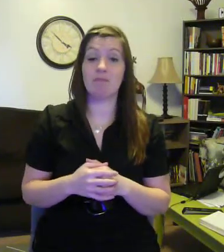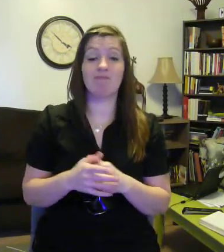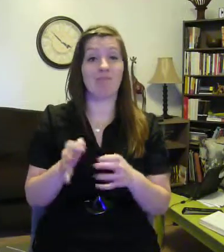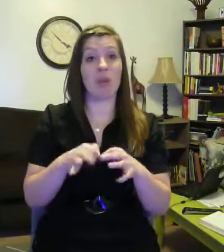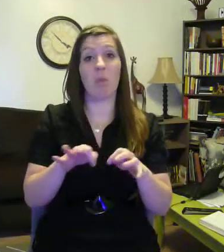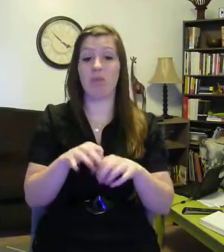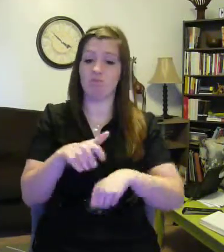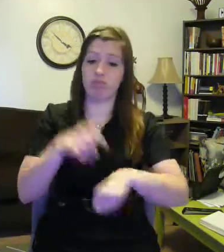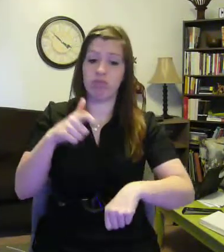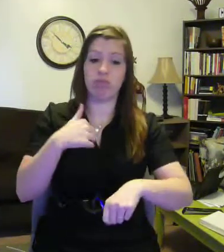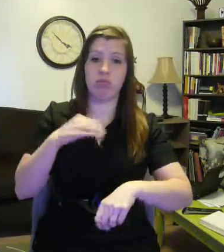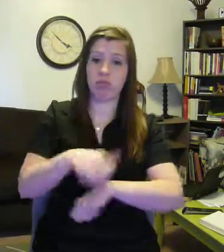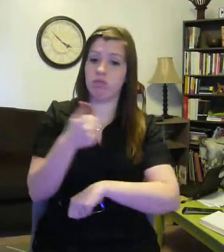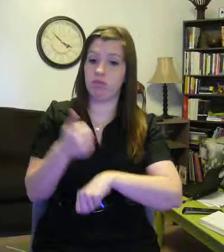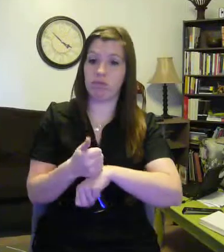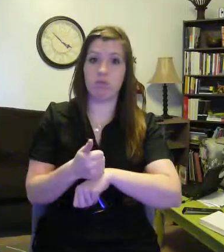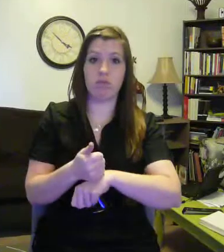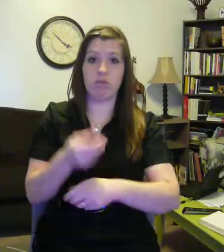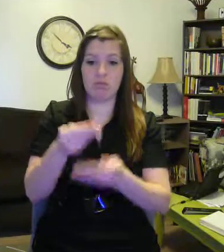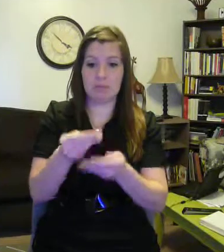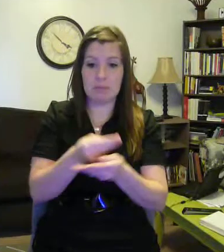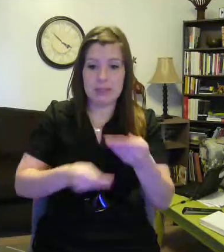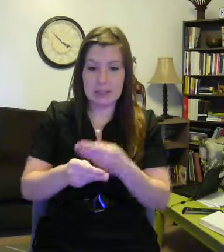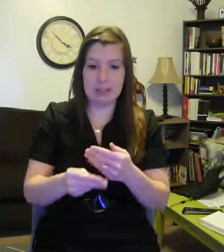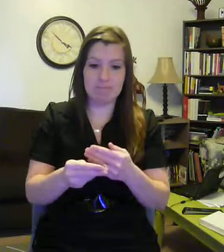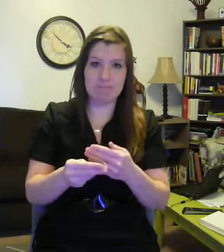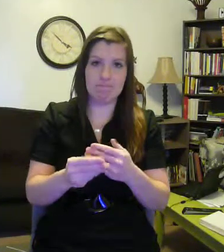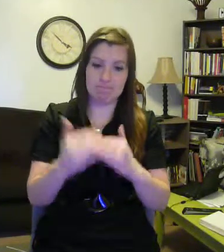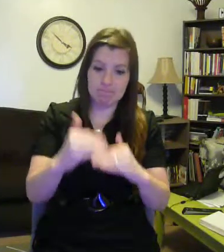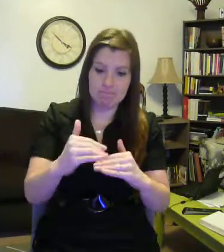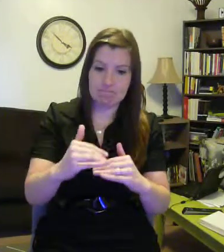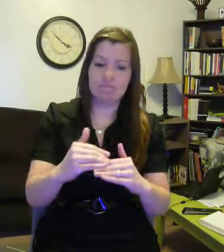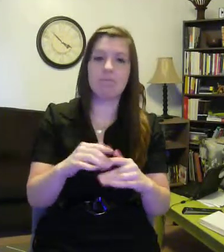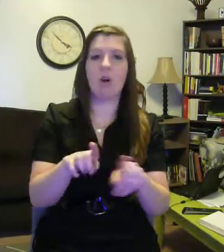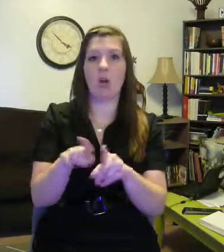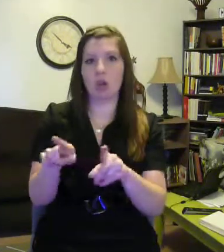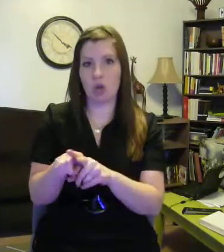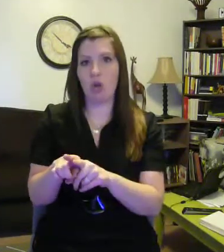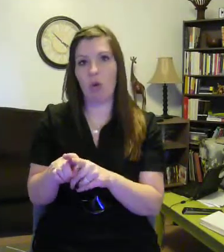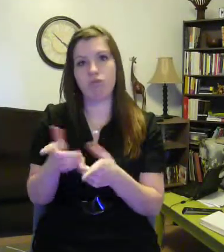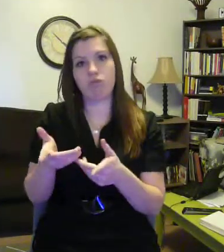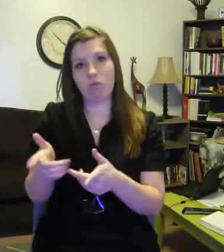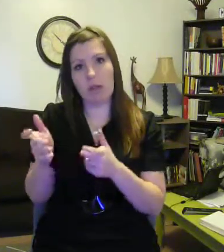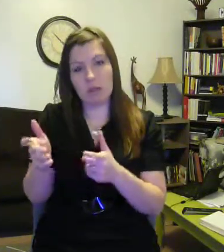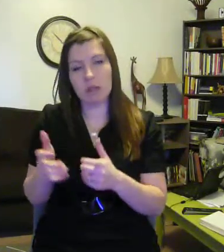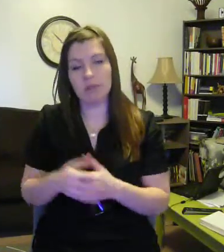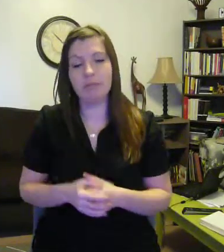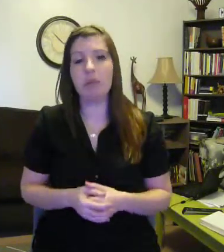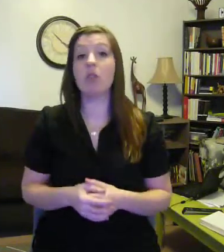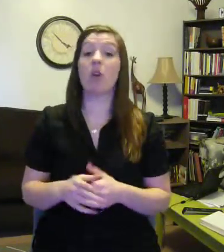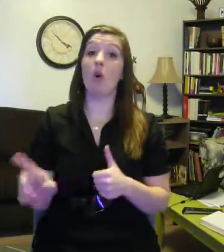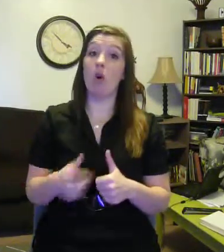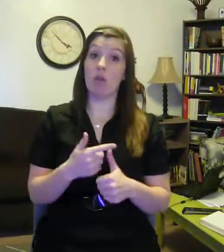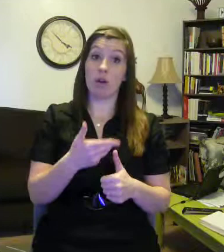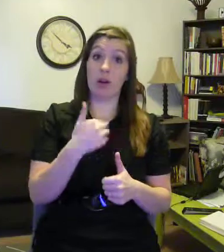on time, on budget, and in a timely manner. So the first thing I do is go out, find a site, and